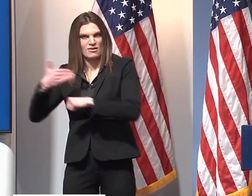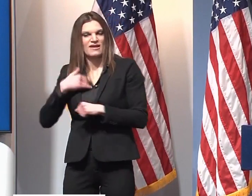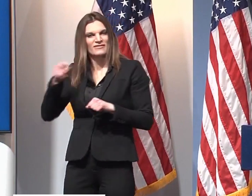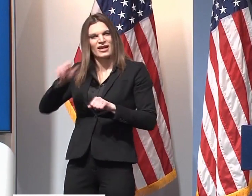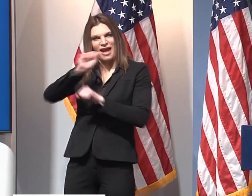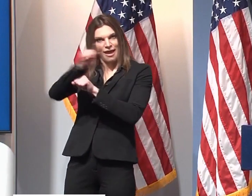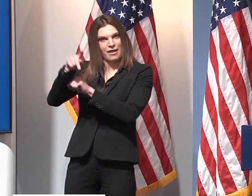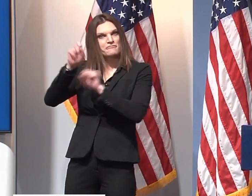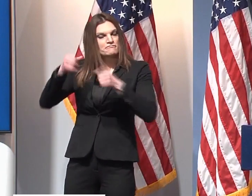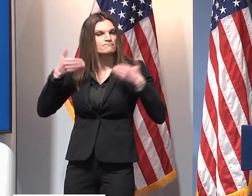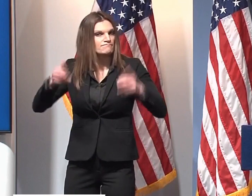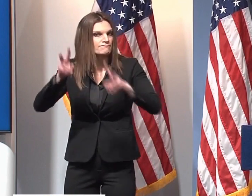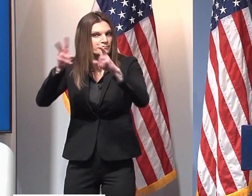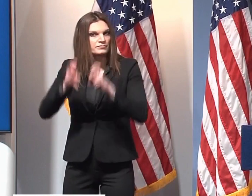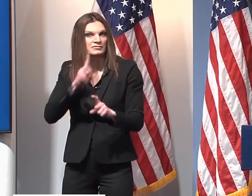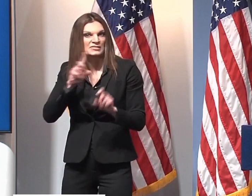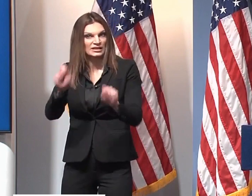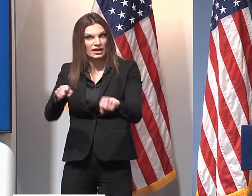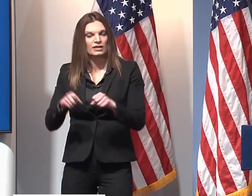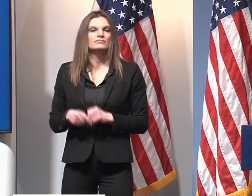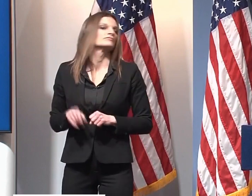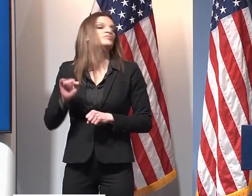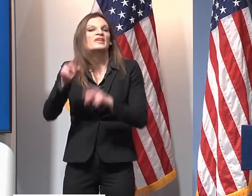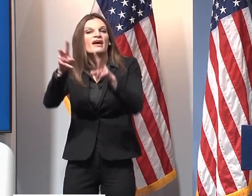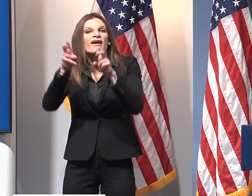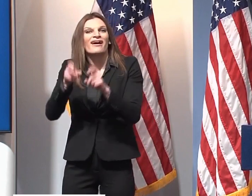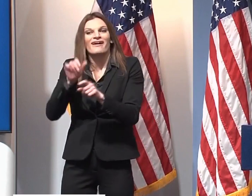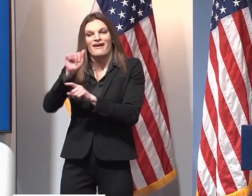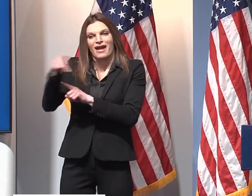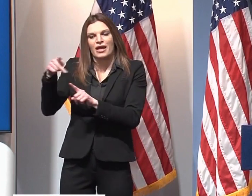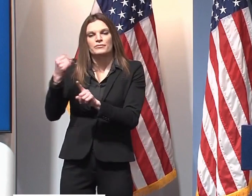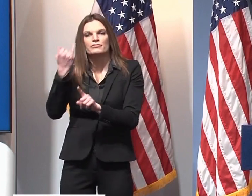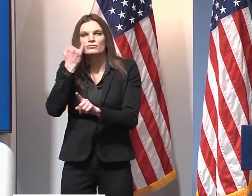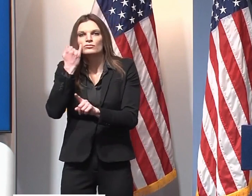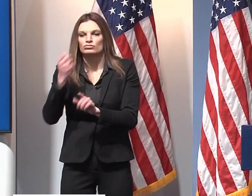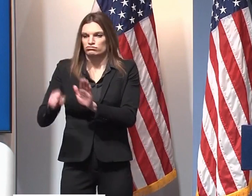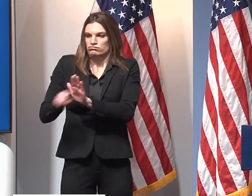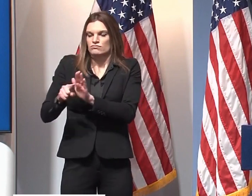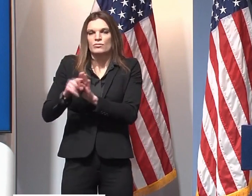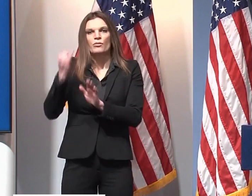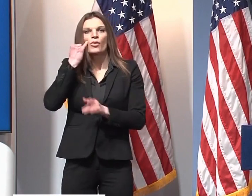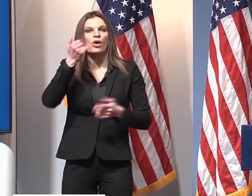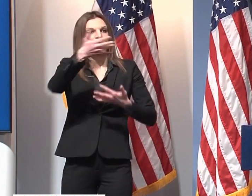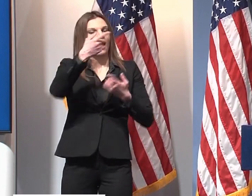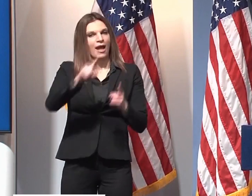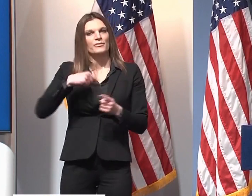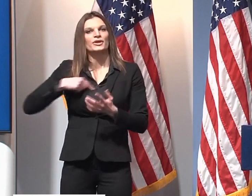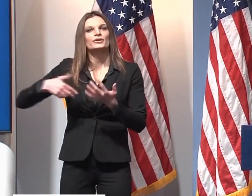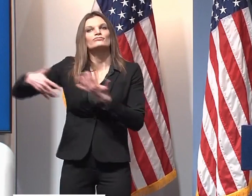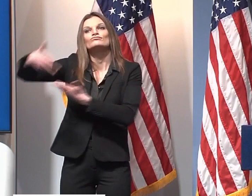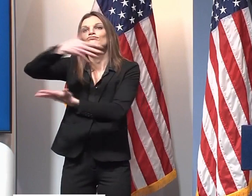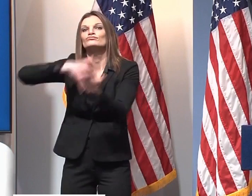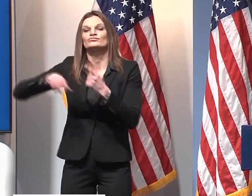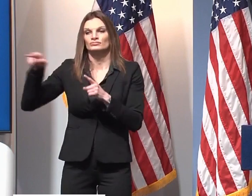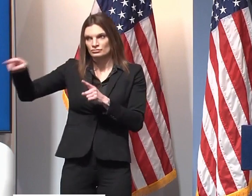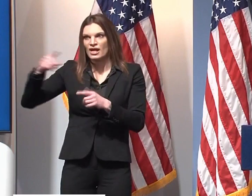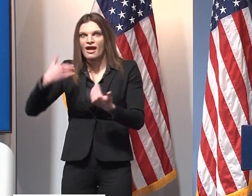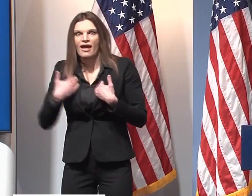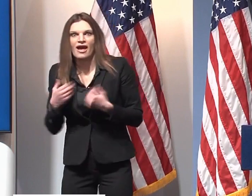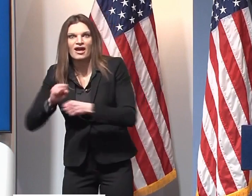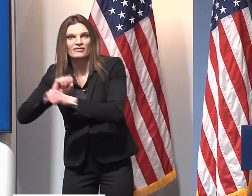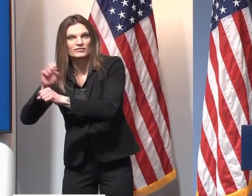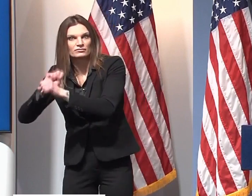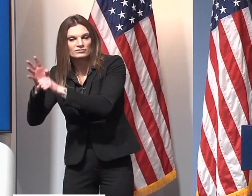if a person near you tests positive, even when that person is someone that you have never met. This is another tool that we have to